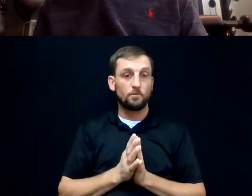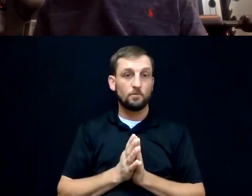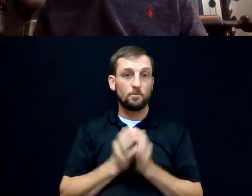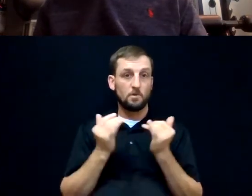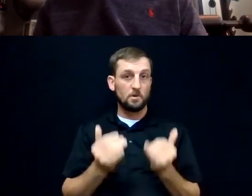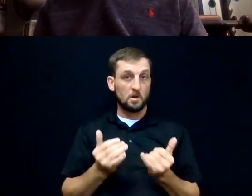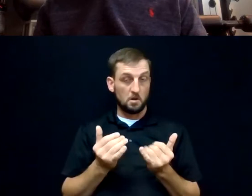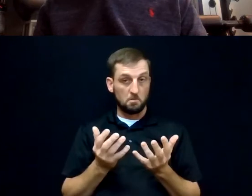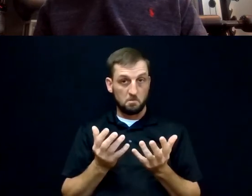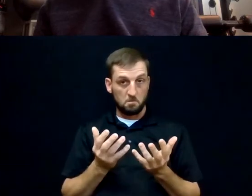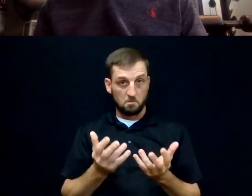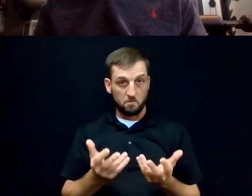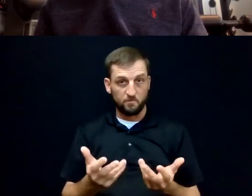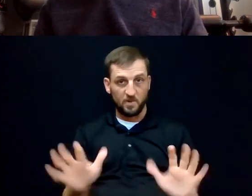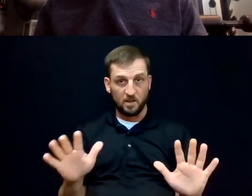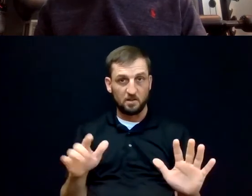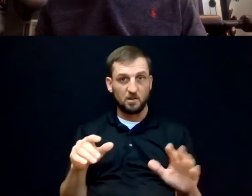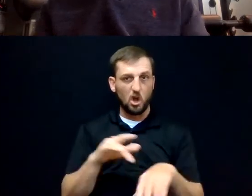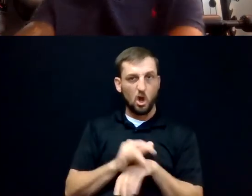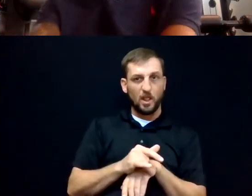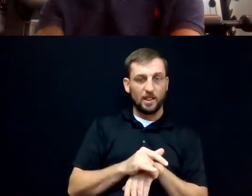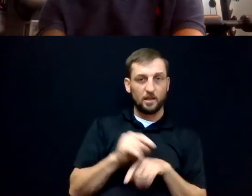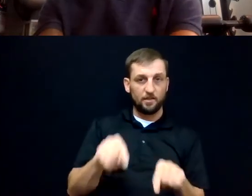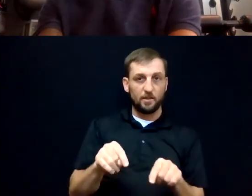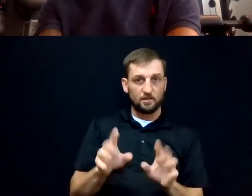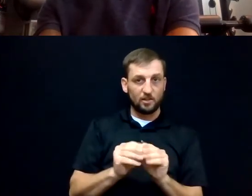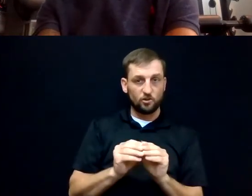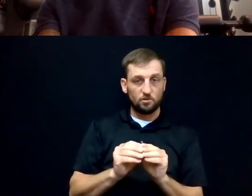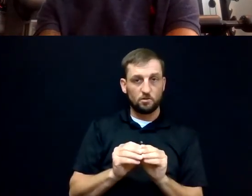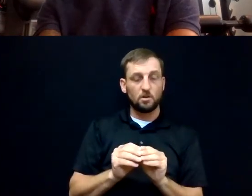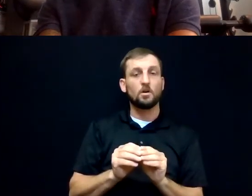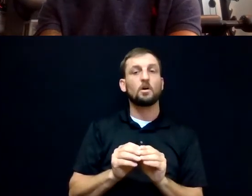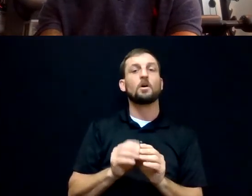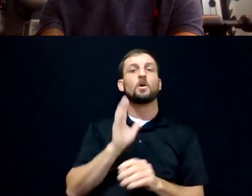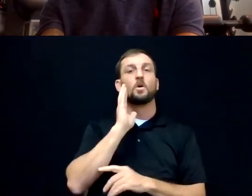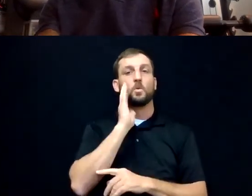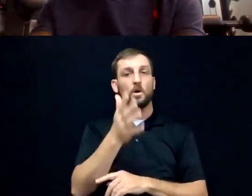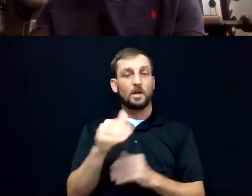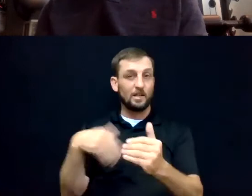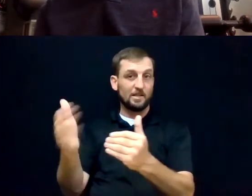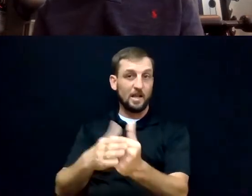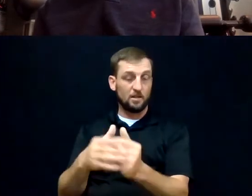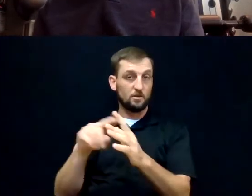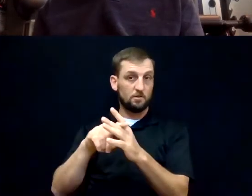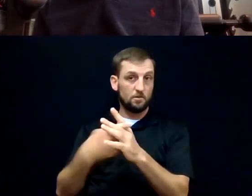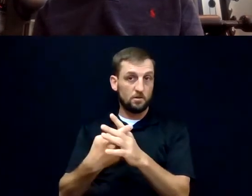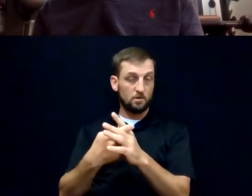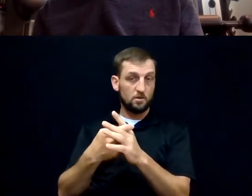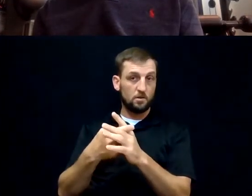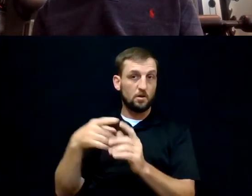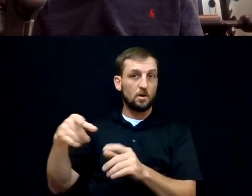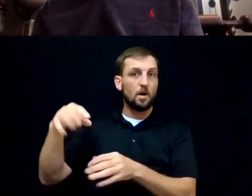to end this session a little early, and we will begin our next session, which is